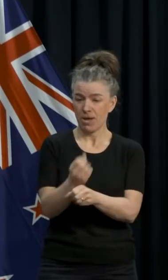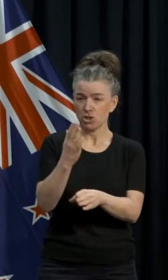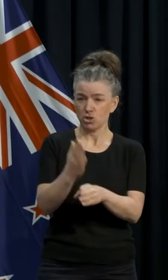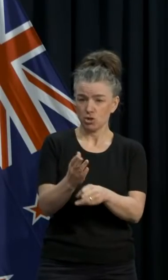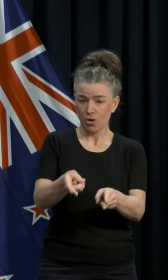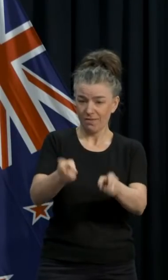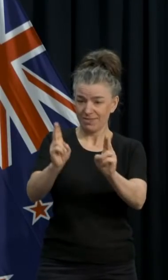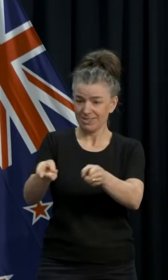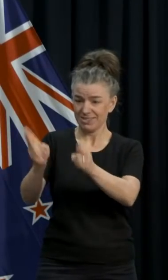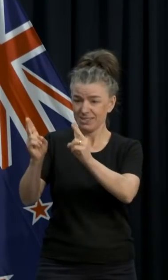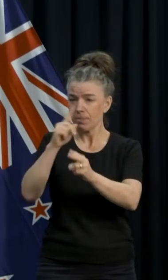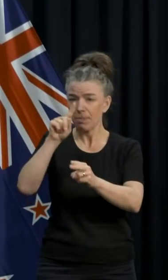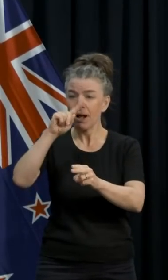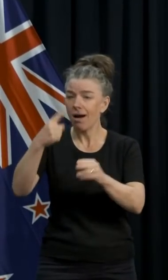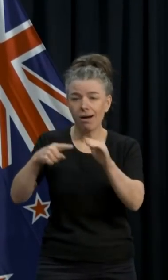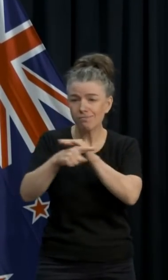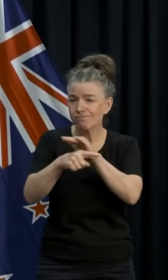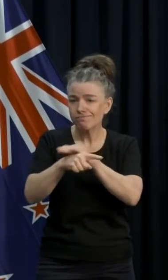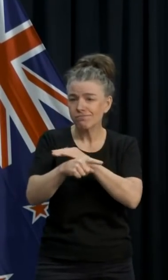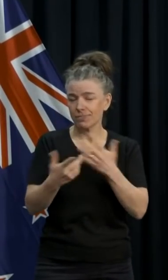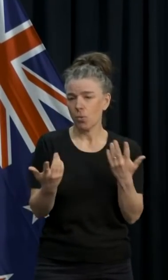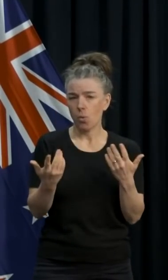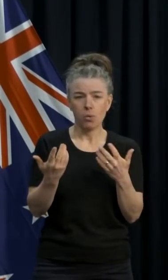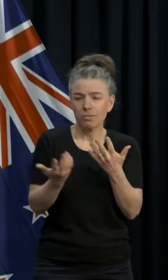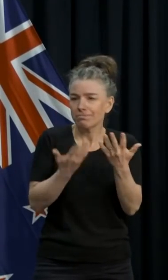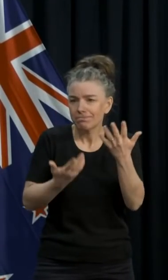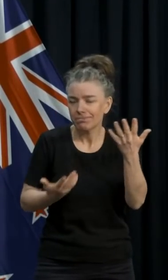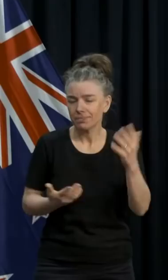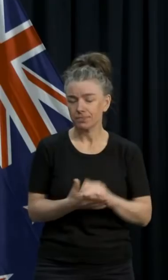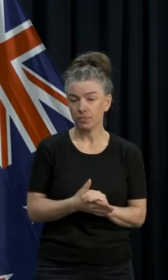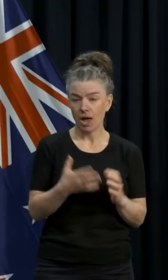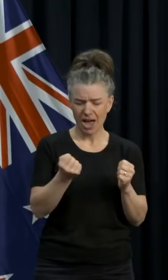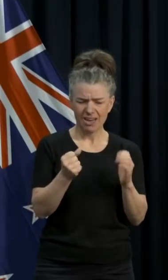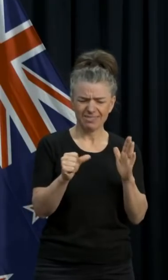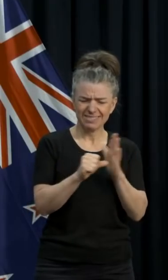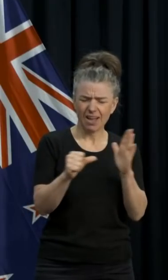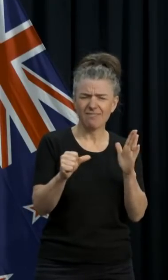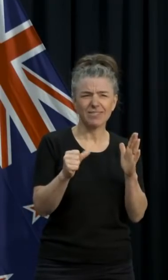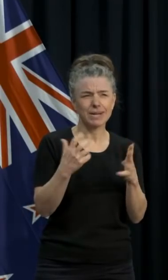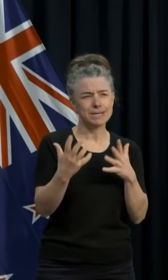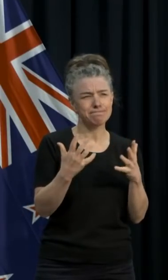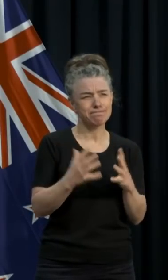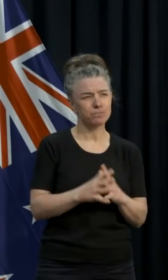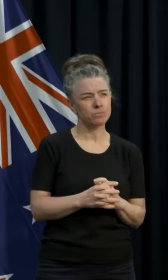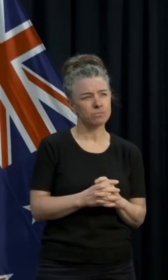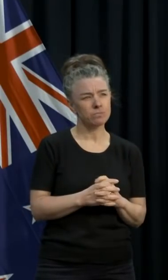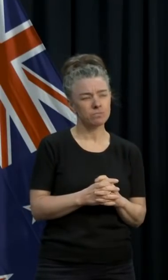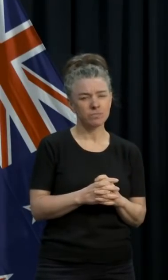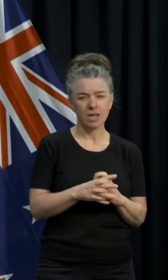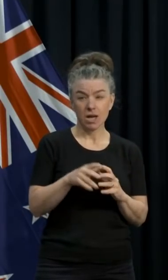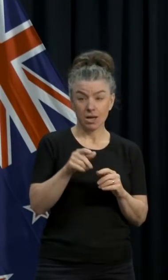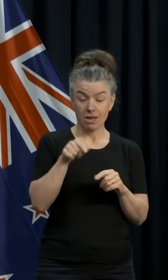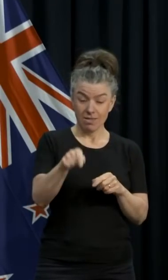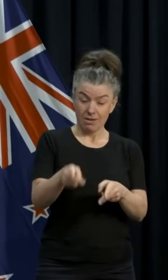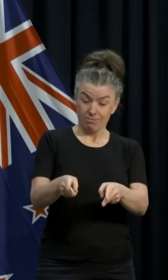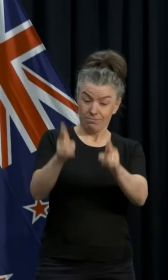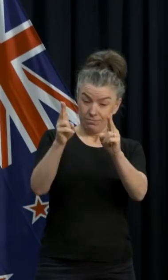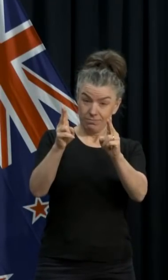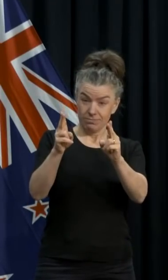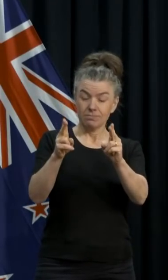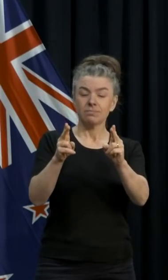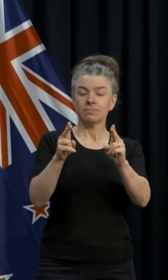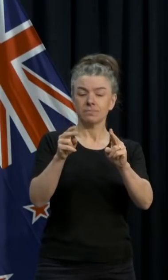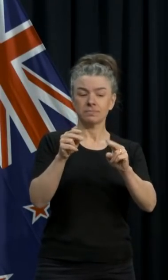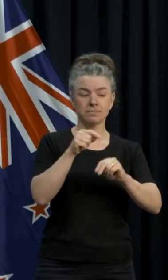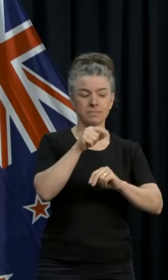facilities are being kept secure. There's rigorous kind of site assessment, if you like, before people